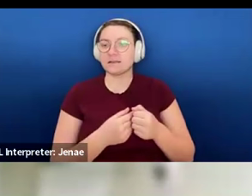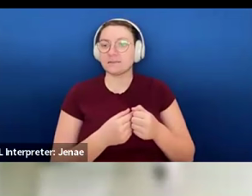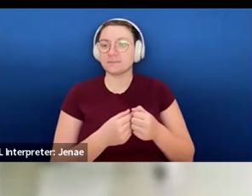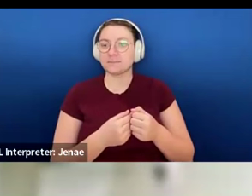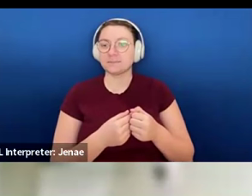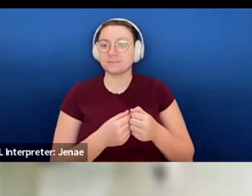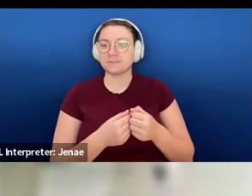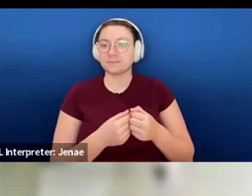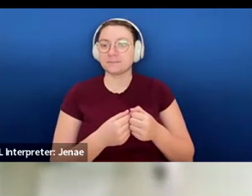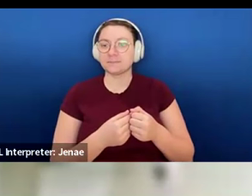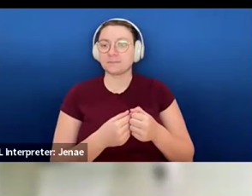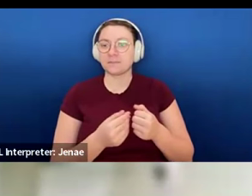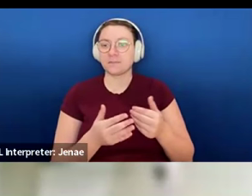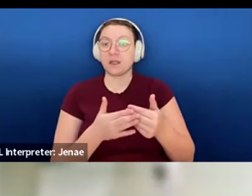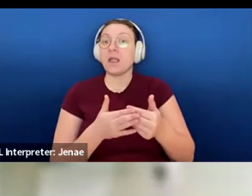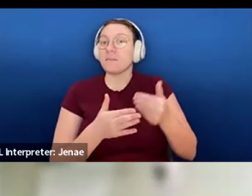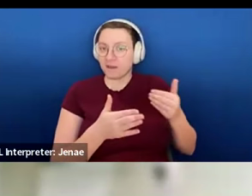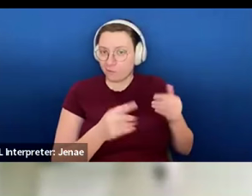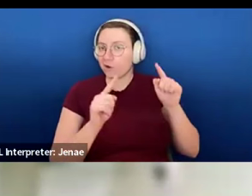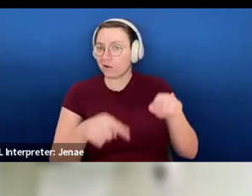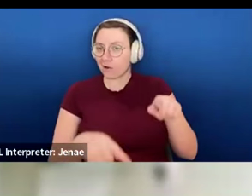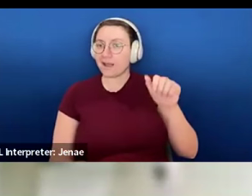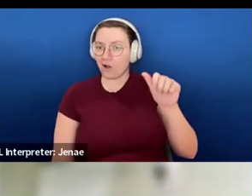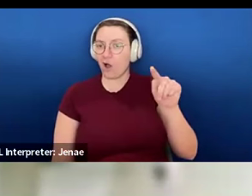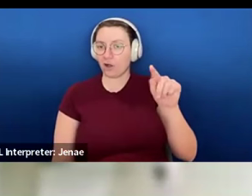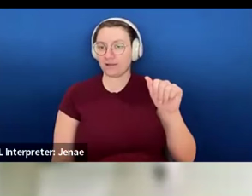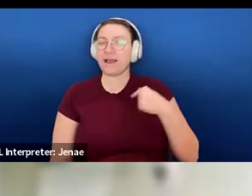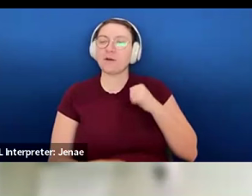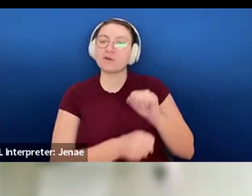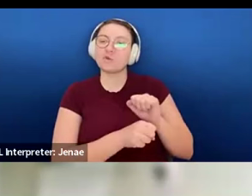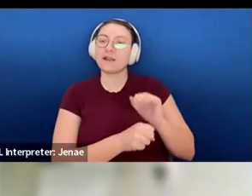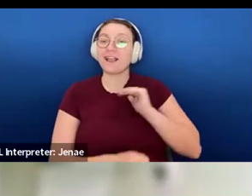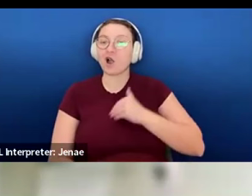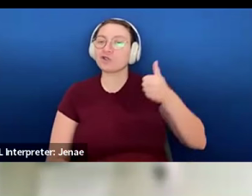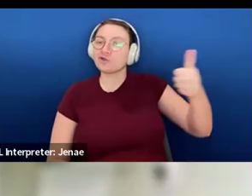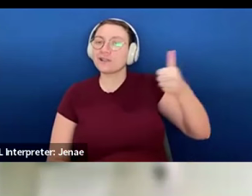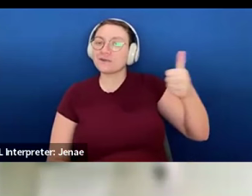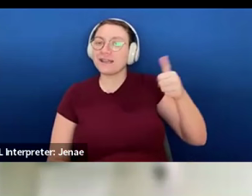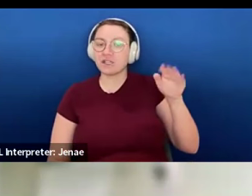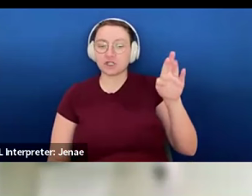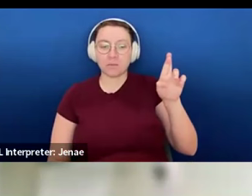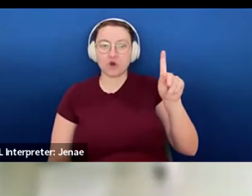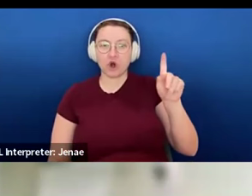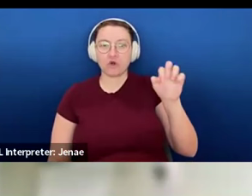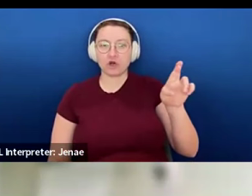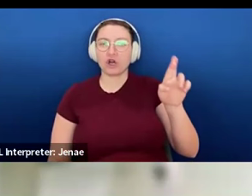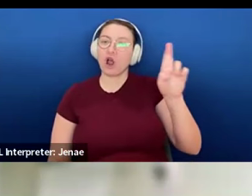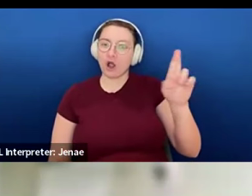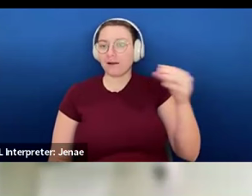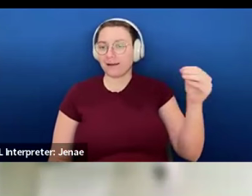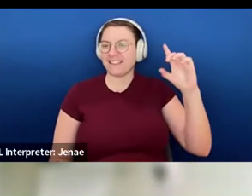to coming to Alta, I was working at our transportation broker, R&D